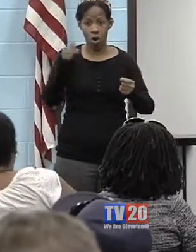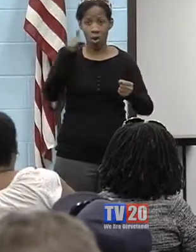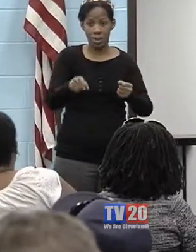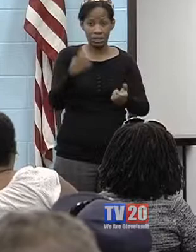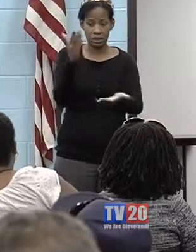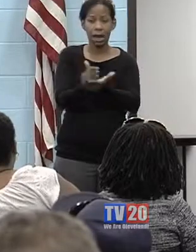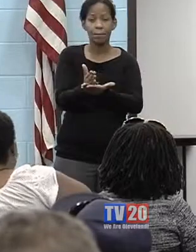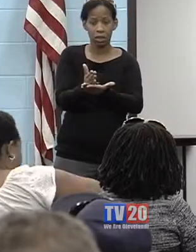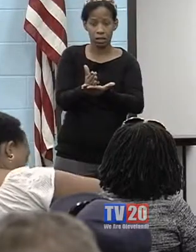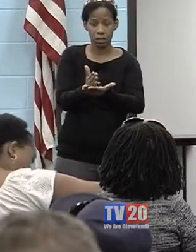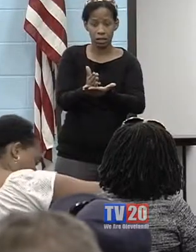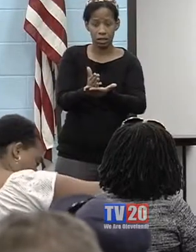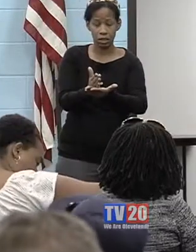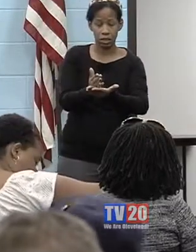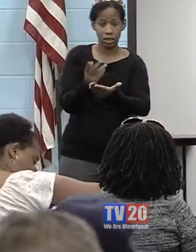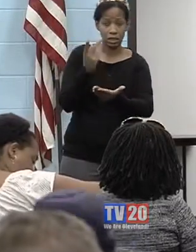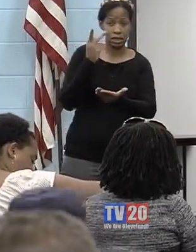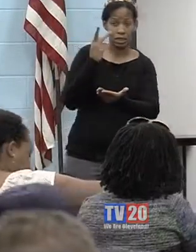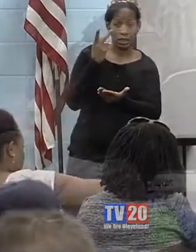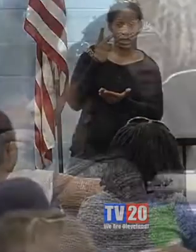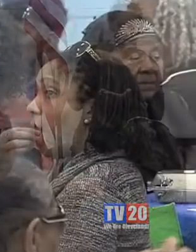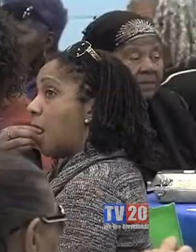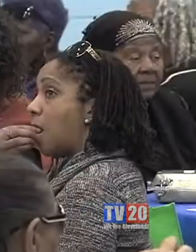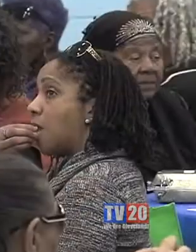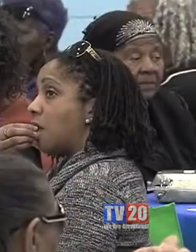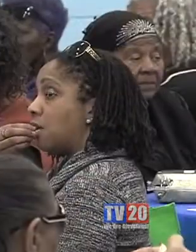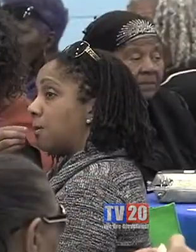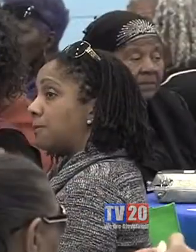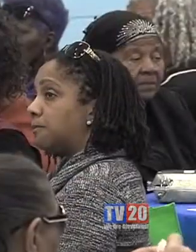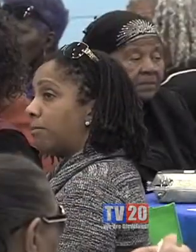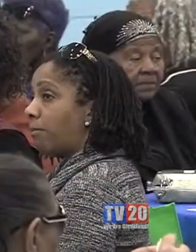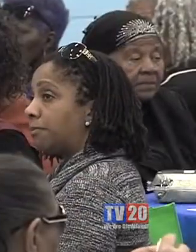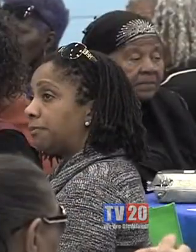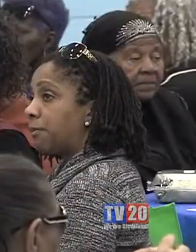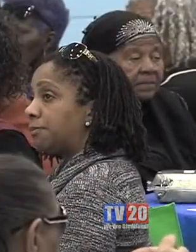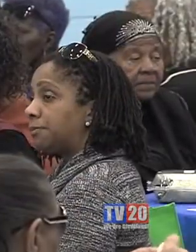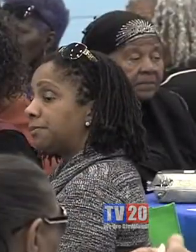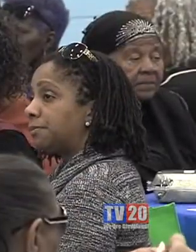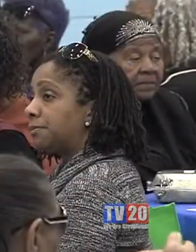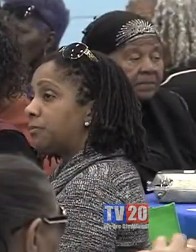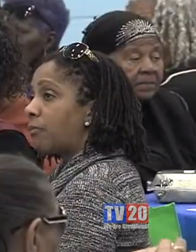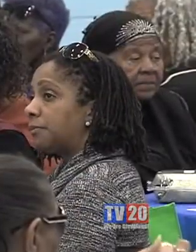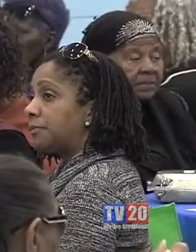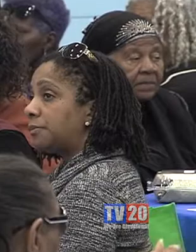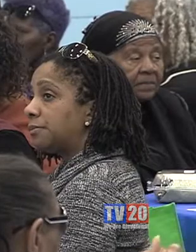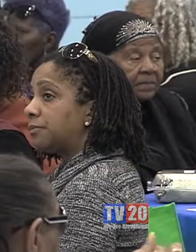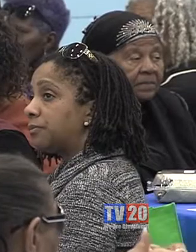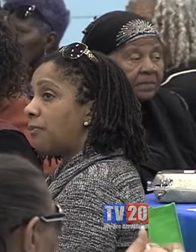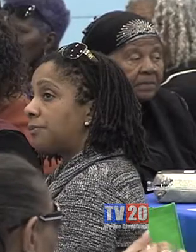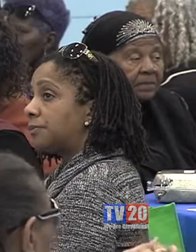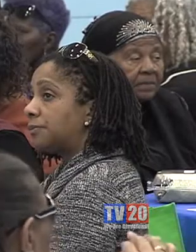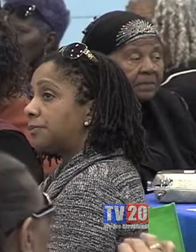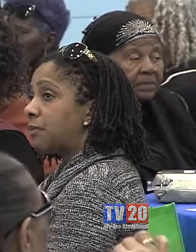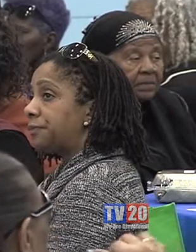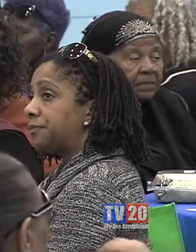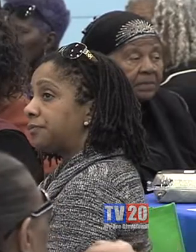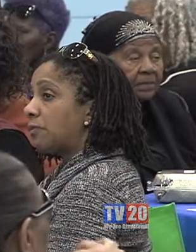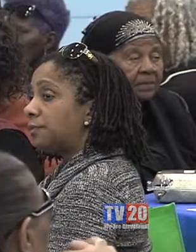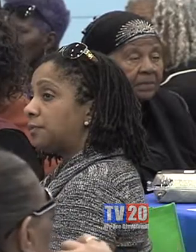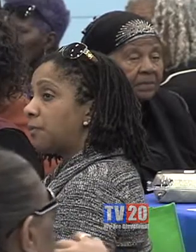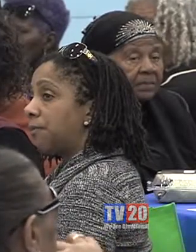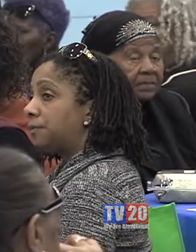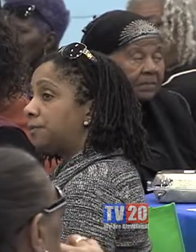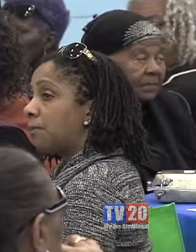every blind person guided by a guide dog or carrying a cane which is predominantly white or metallic in color with or without a red